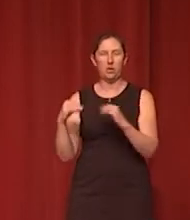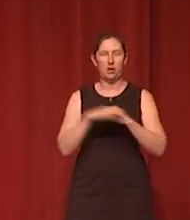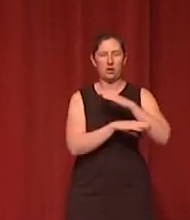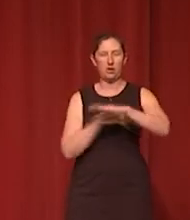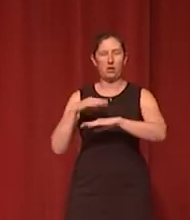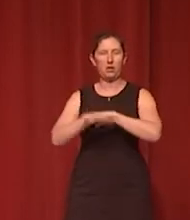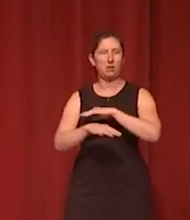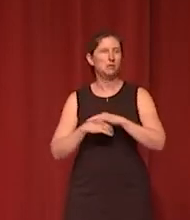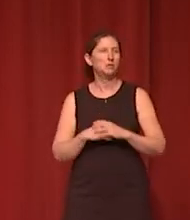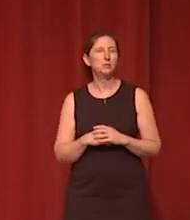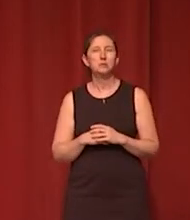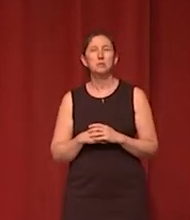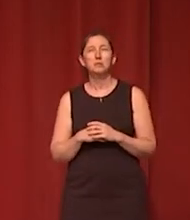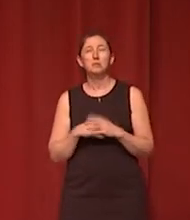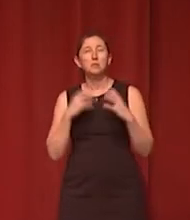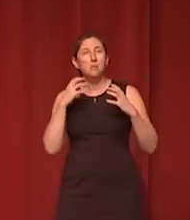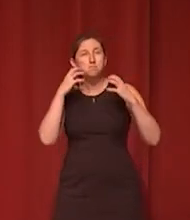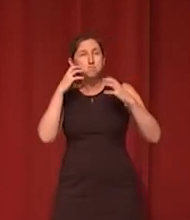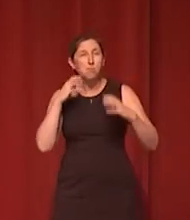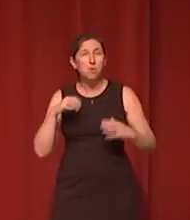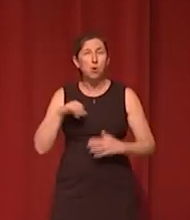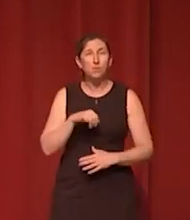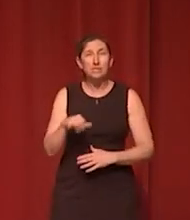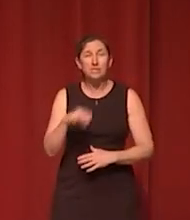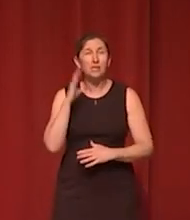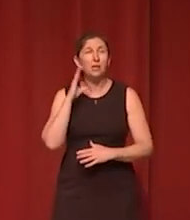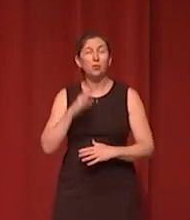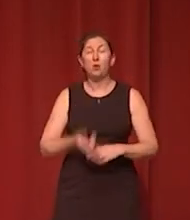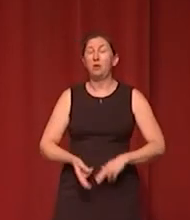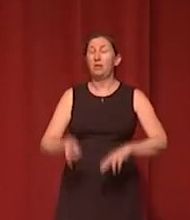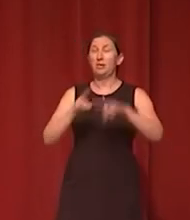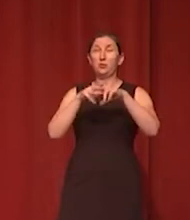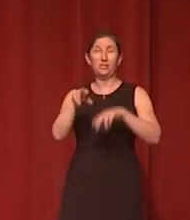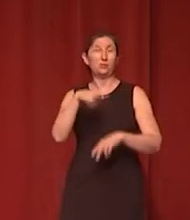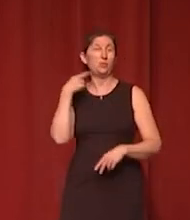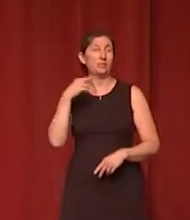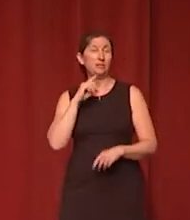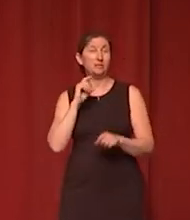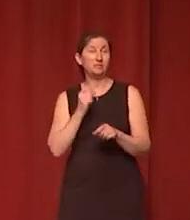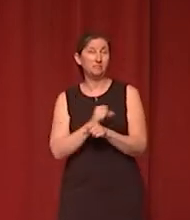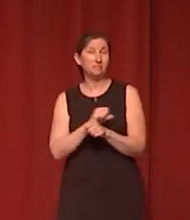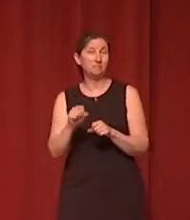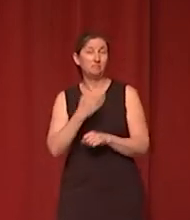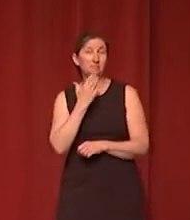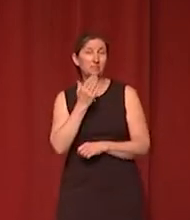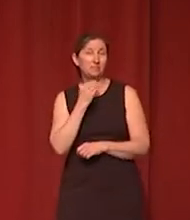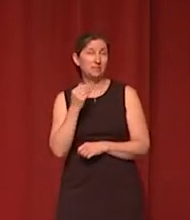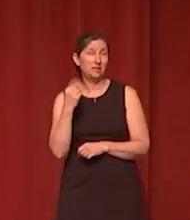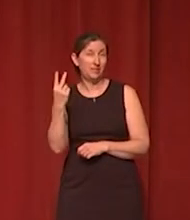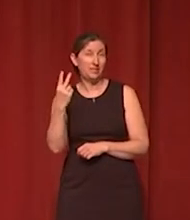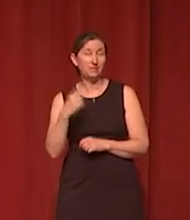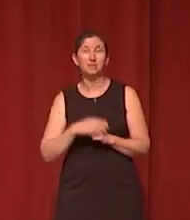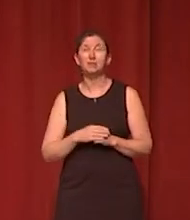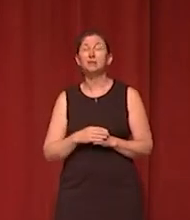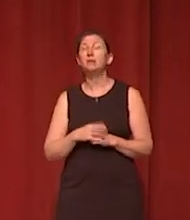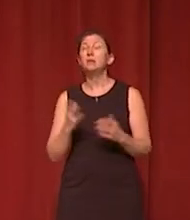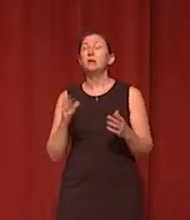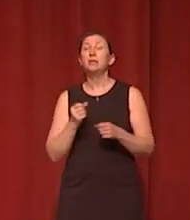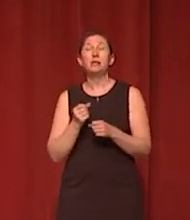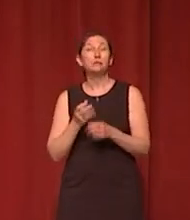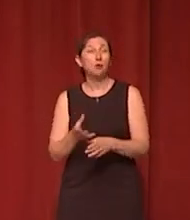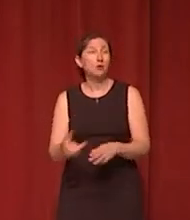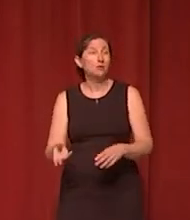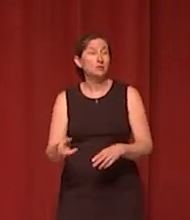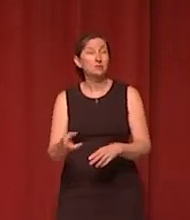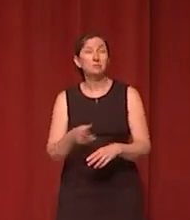will factor in because it's going to increase your risk for diabetes, can also increase your risk for sleep apnea, which can increase risk for